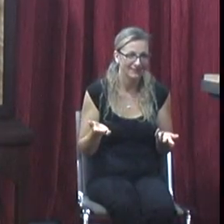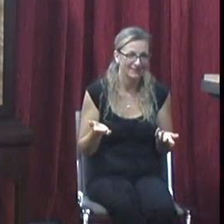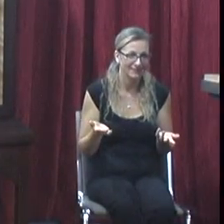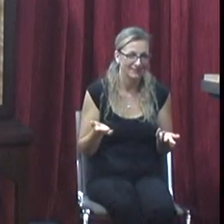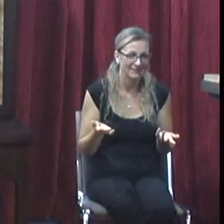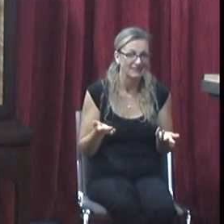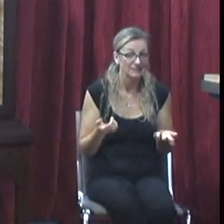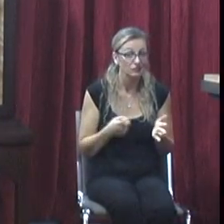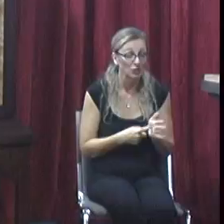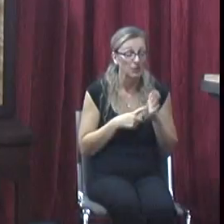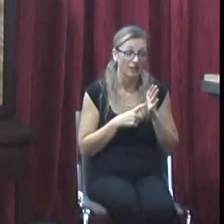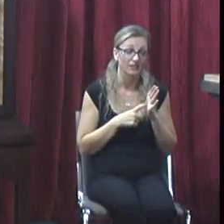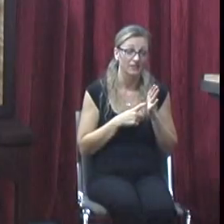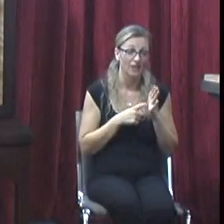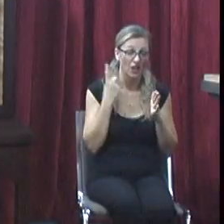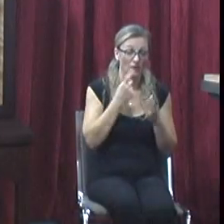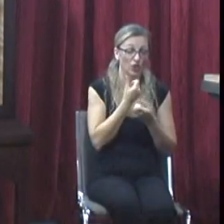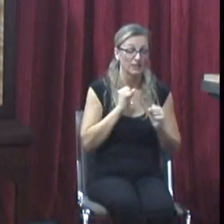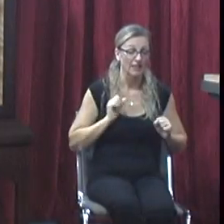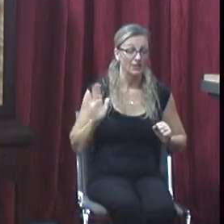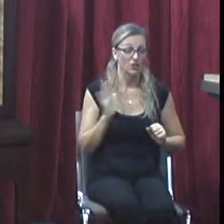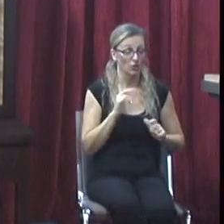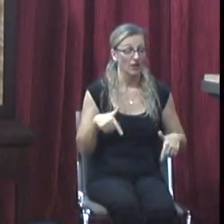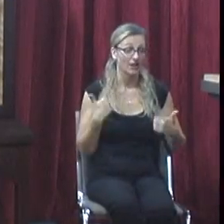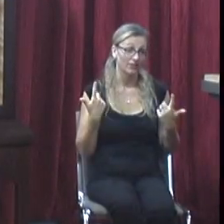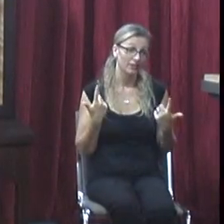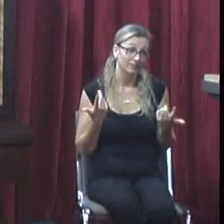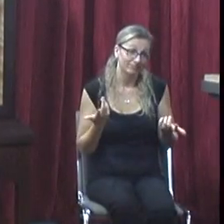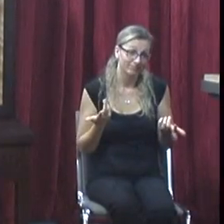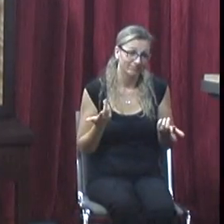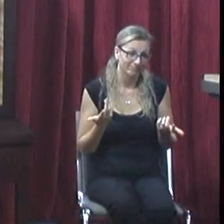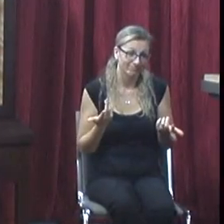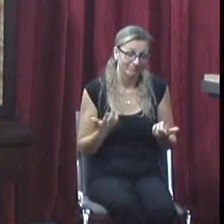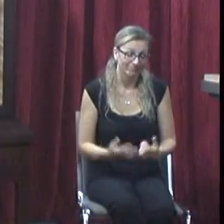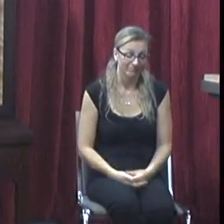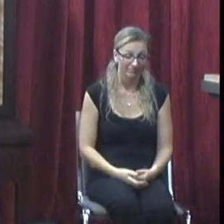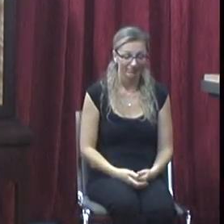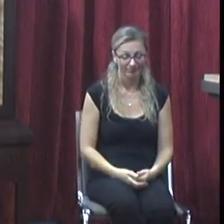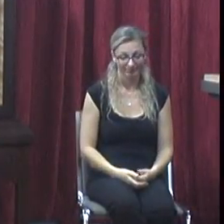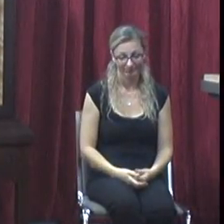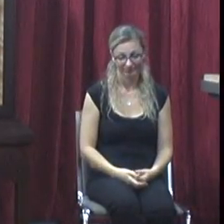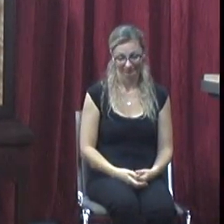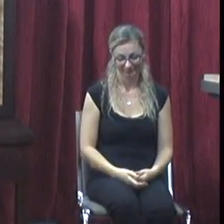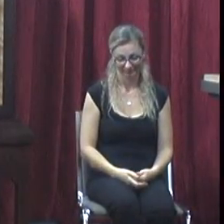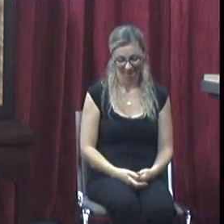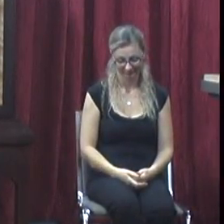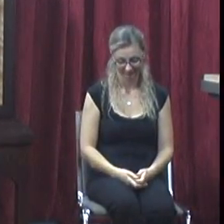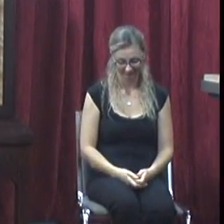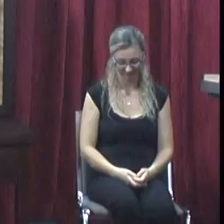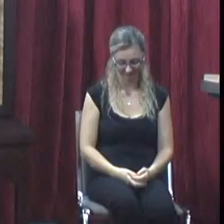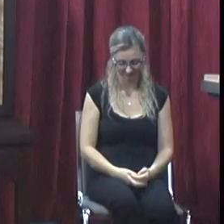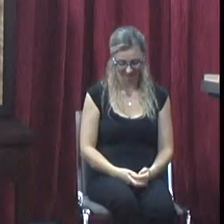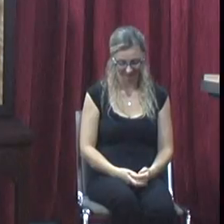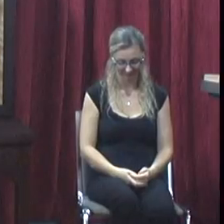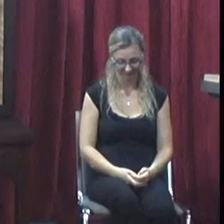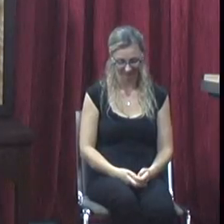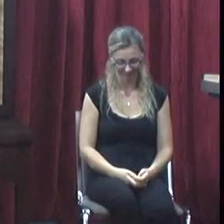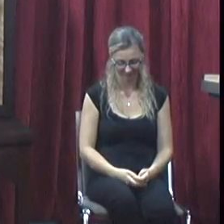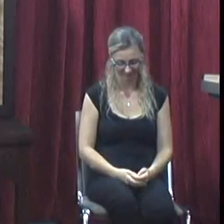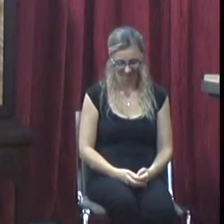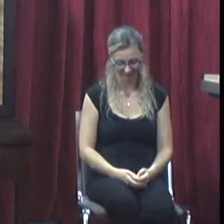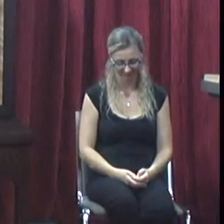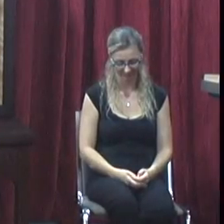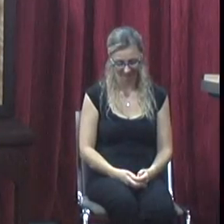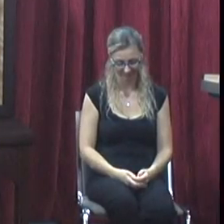It's required for saving your life. That's what he's saying here. Unless you lose your life to me, you're not going to save